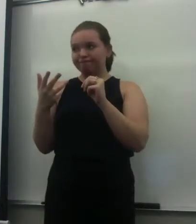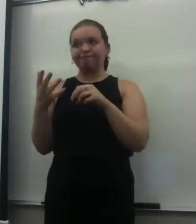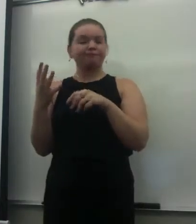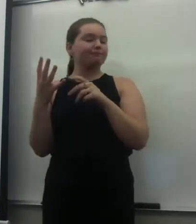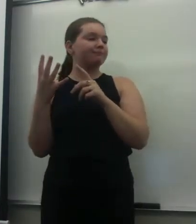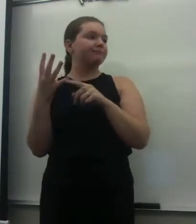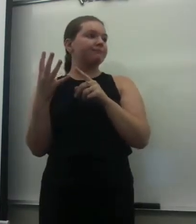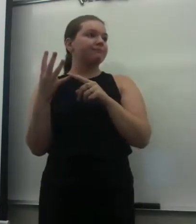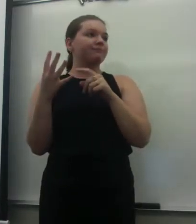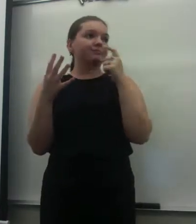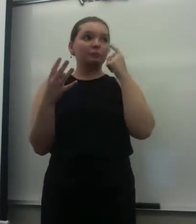witness,